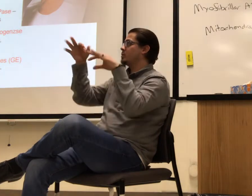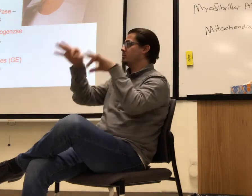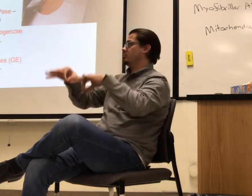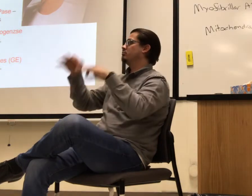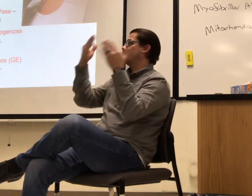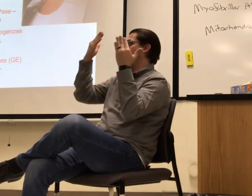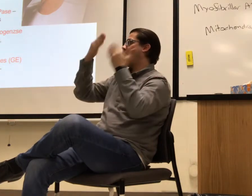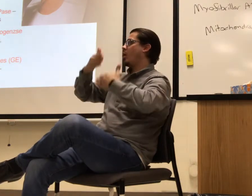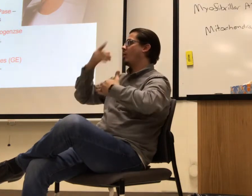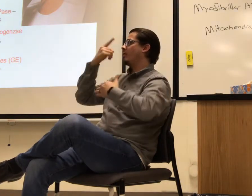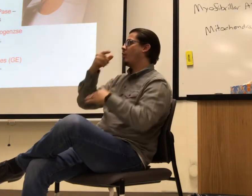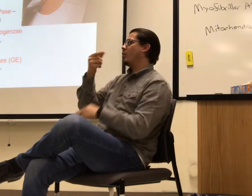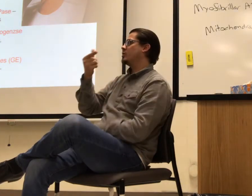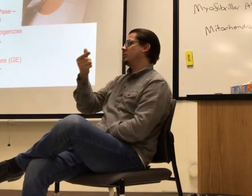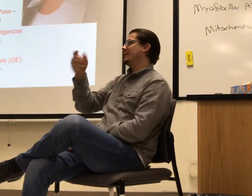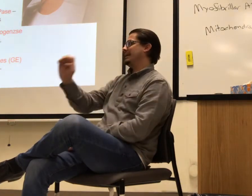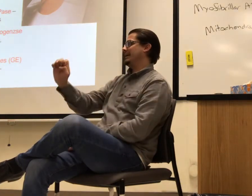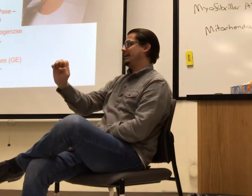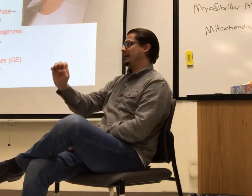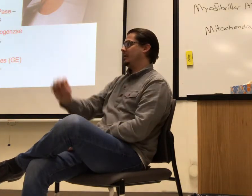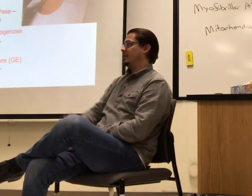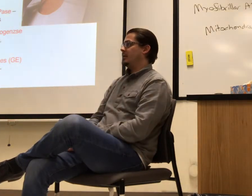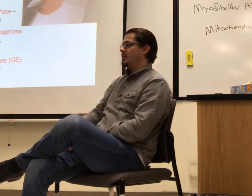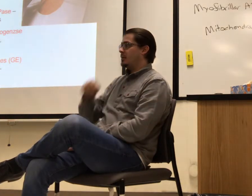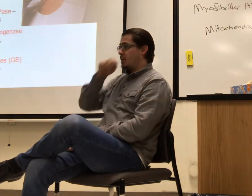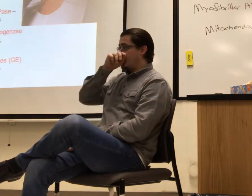enzymes, but then